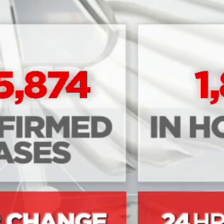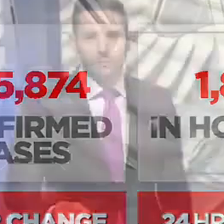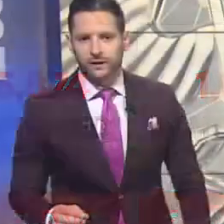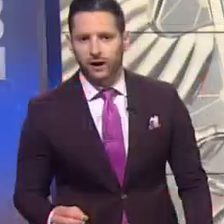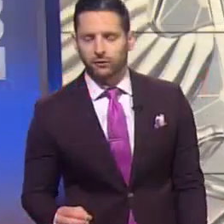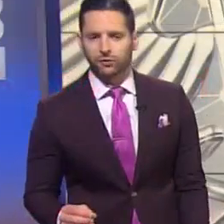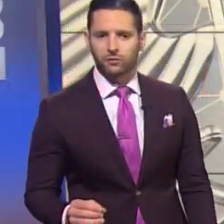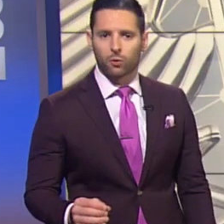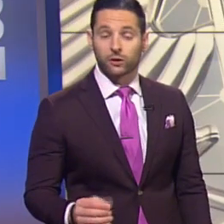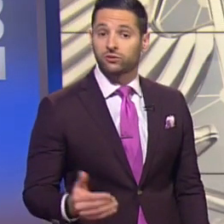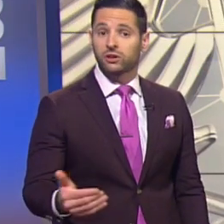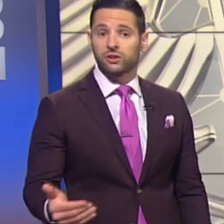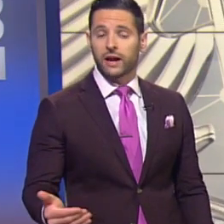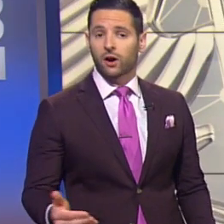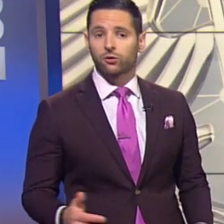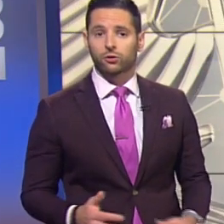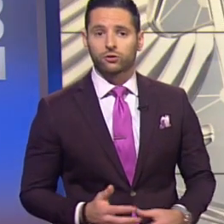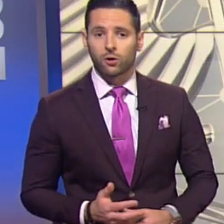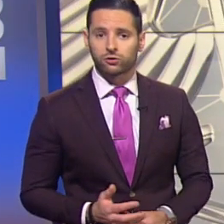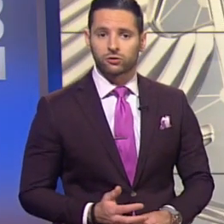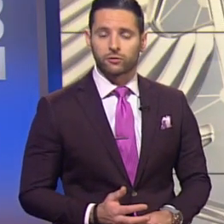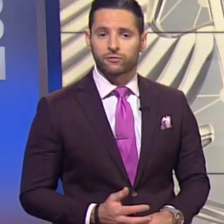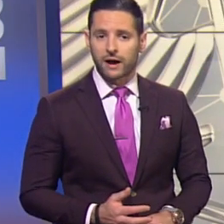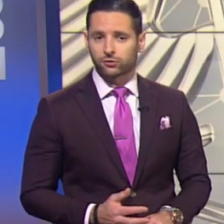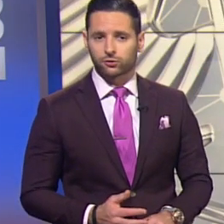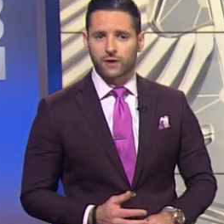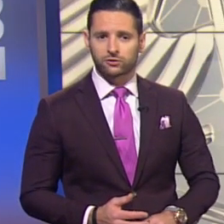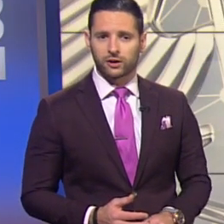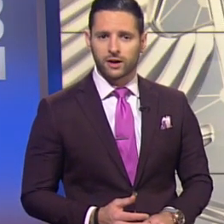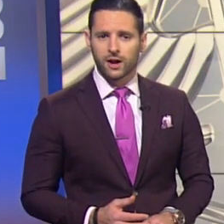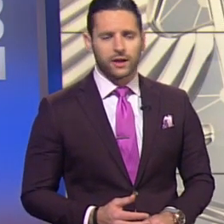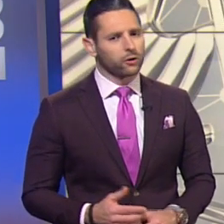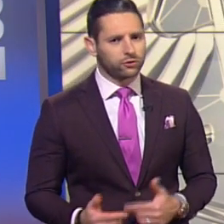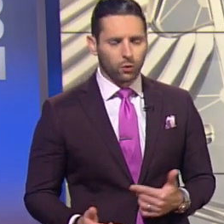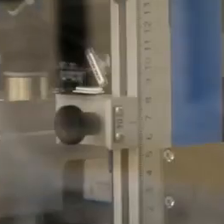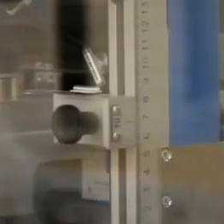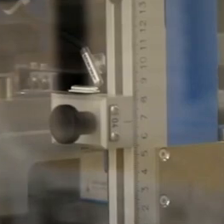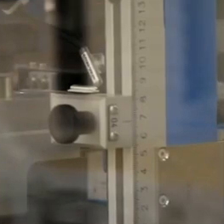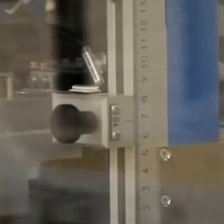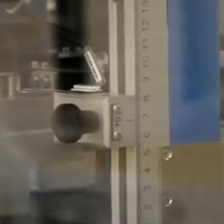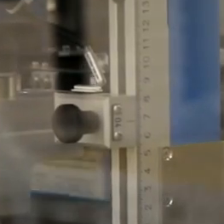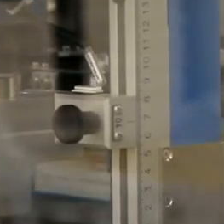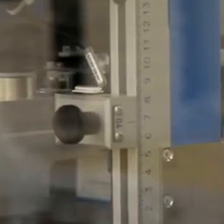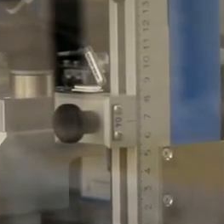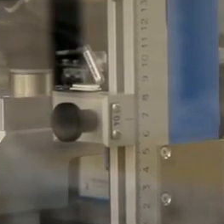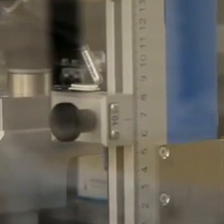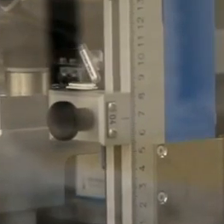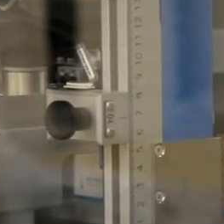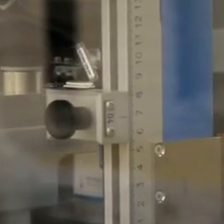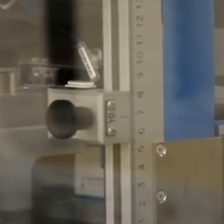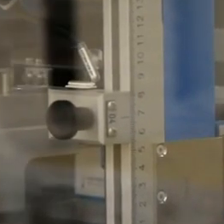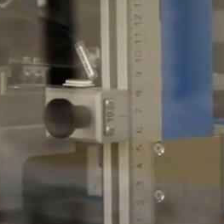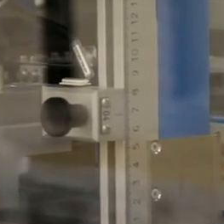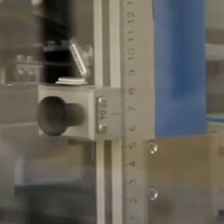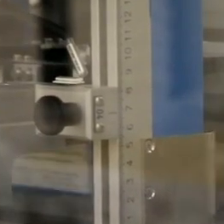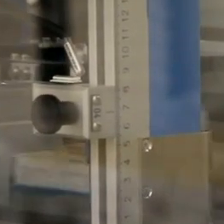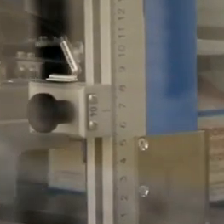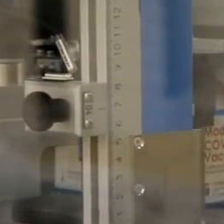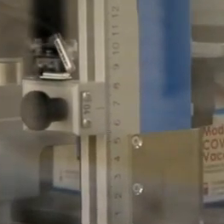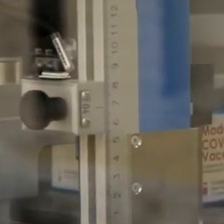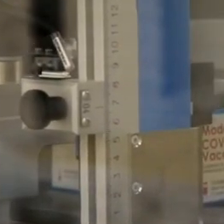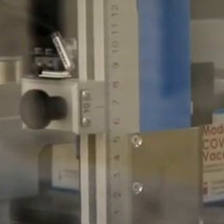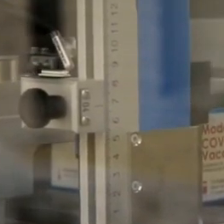This week, Baltimore County received more than 6,800 doses of Pfizer's vaccine. They are still working to administer about 1,000 doses of Moderna that